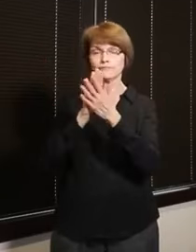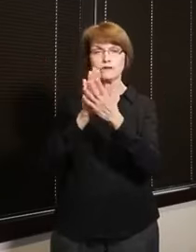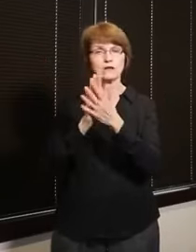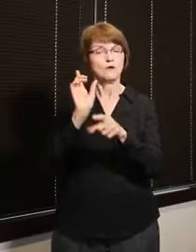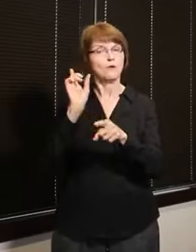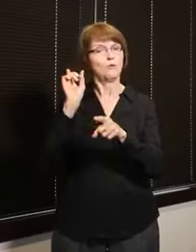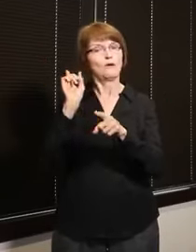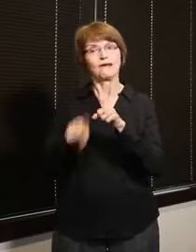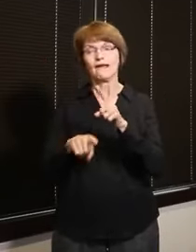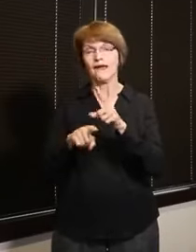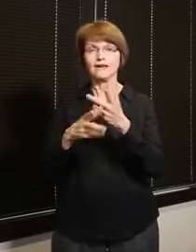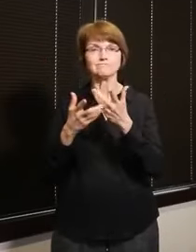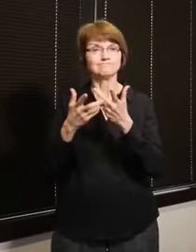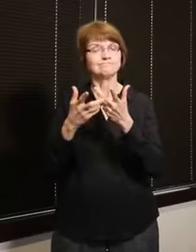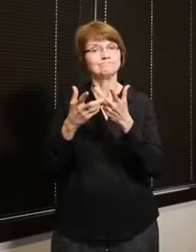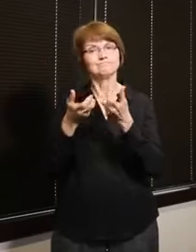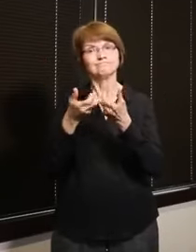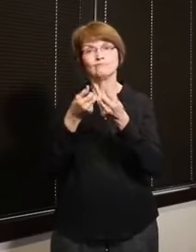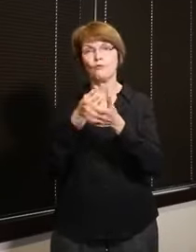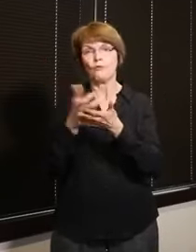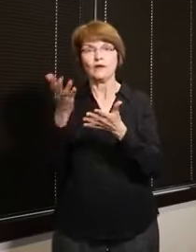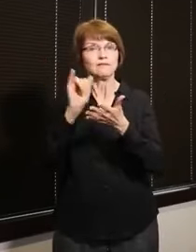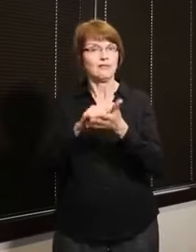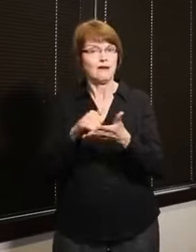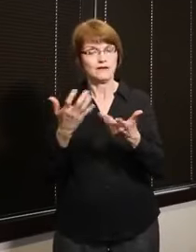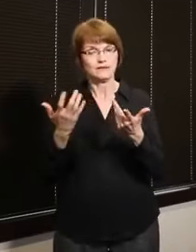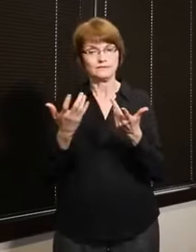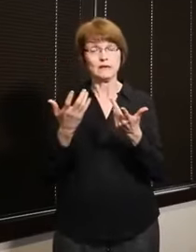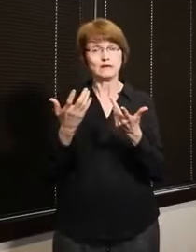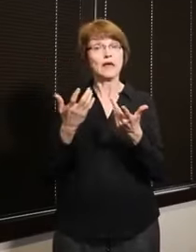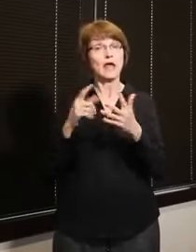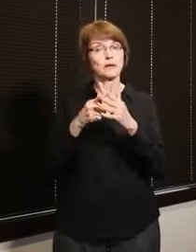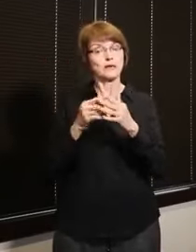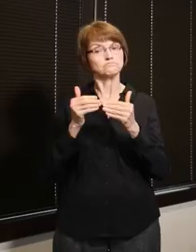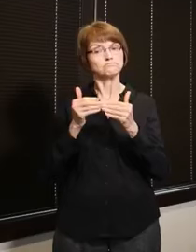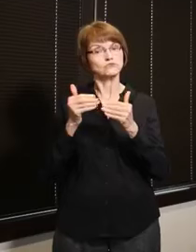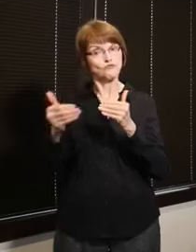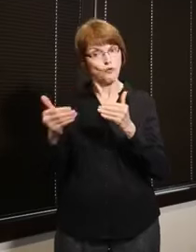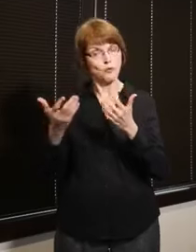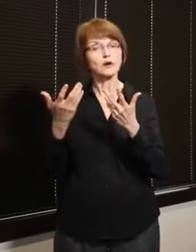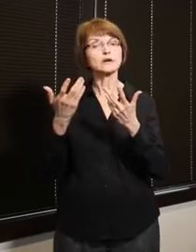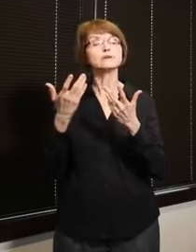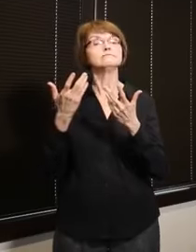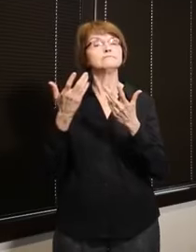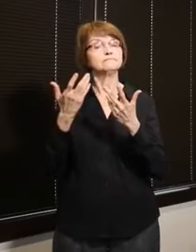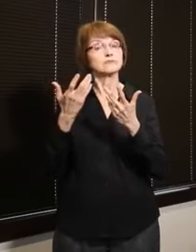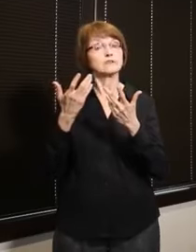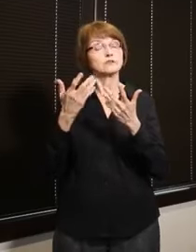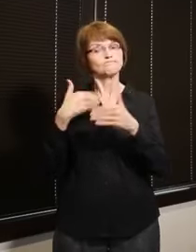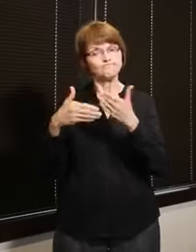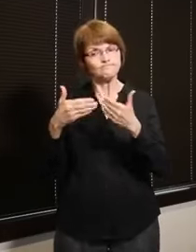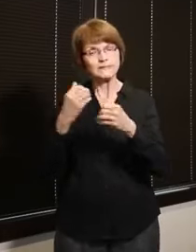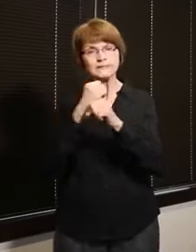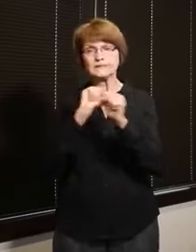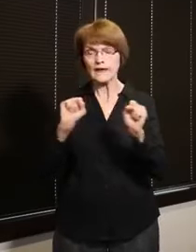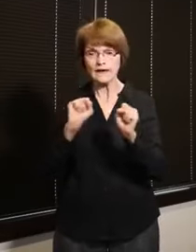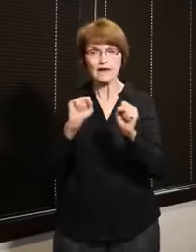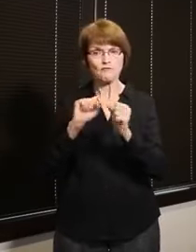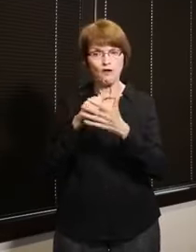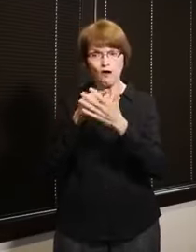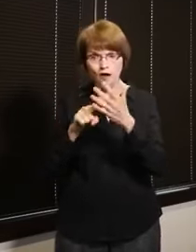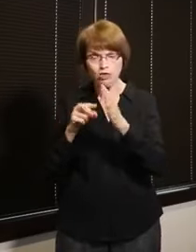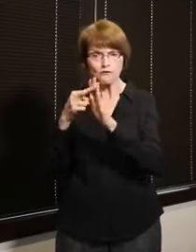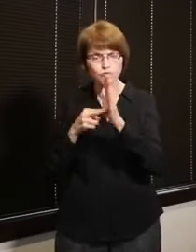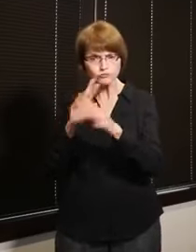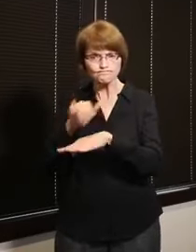go to waste. So as we begin moving forward, we want to make sure we're being safe and that we're practicing all of those measures